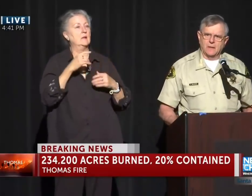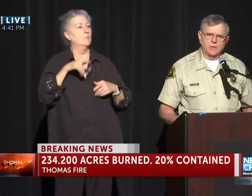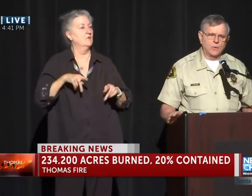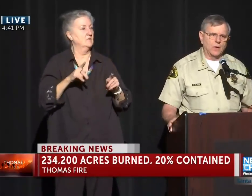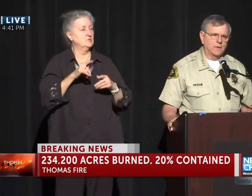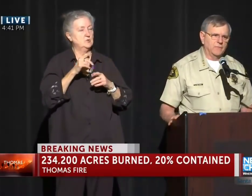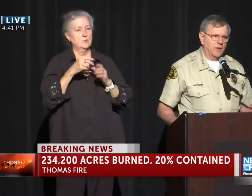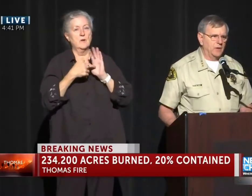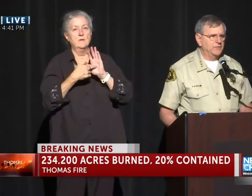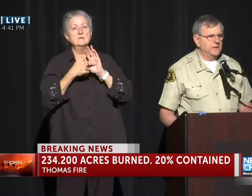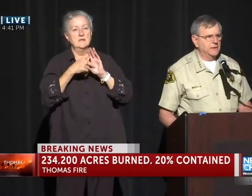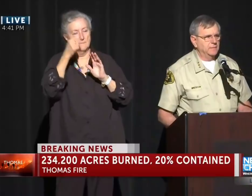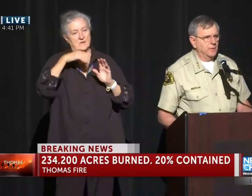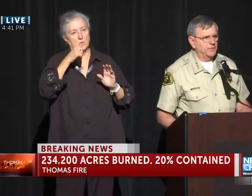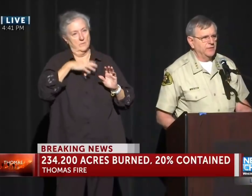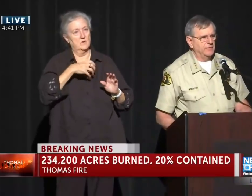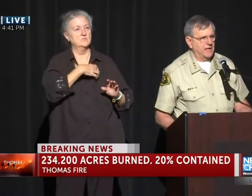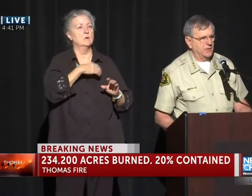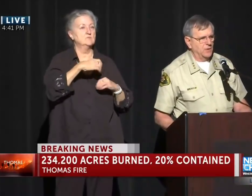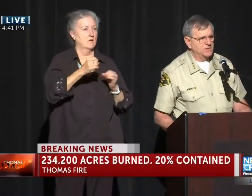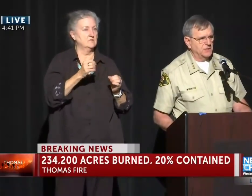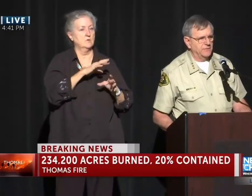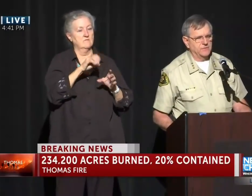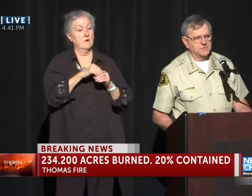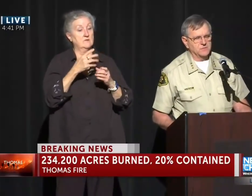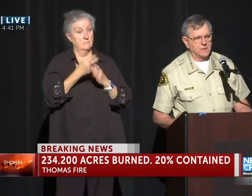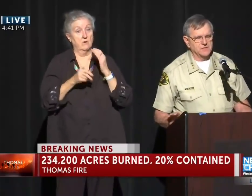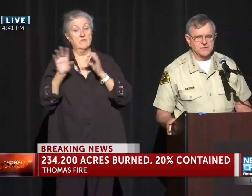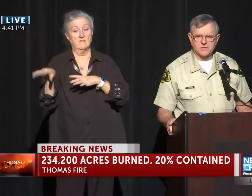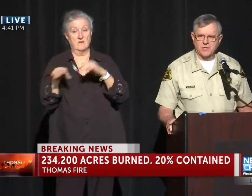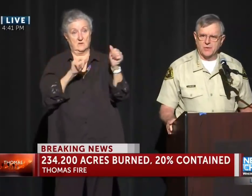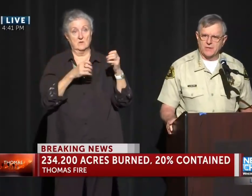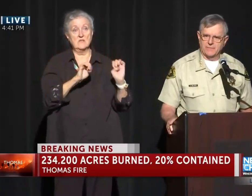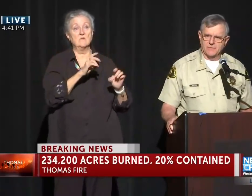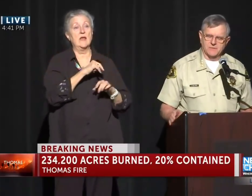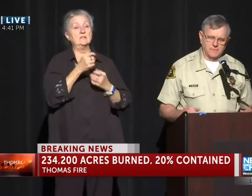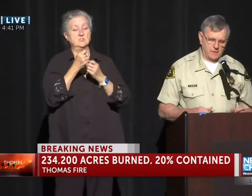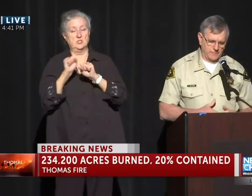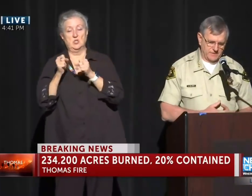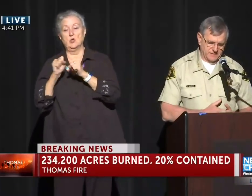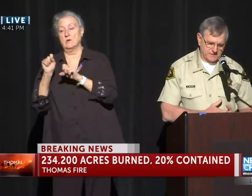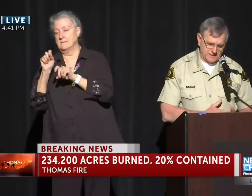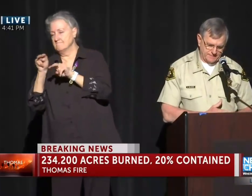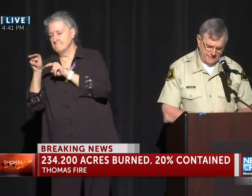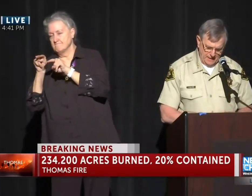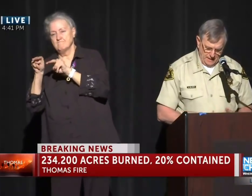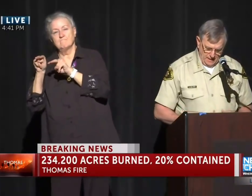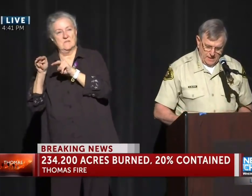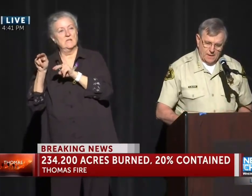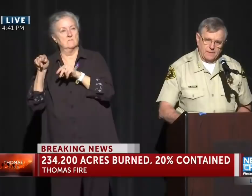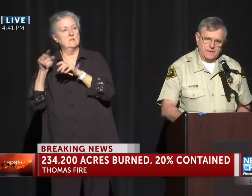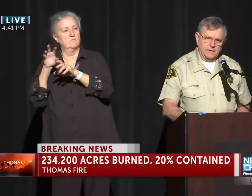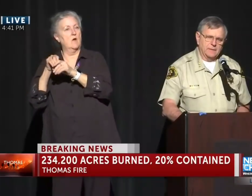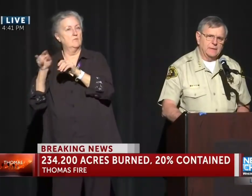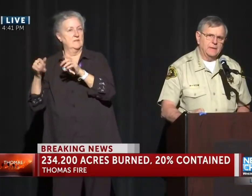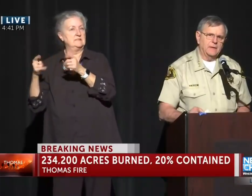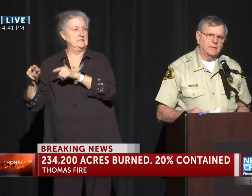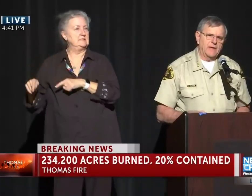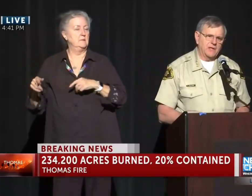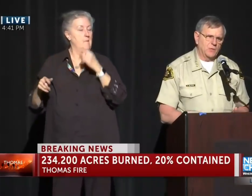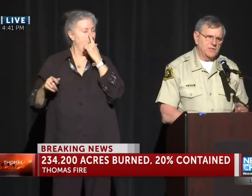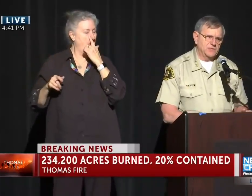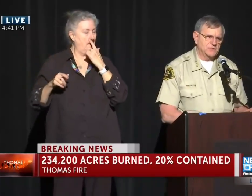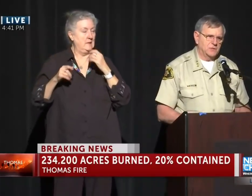Office who are involved in both the evacuation efforts as well as the security efforts involved with this incident.